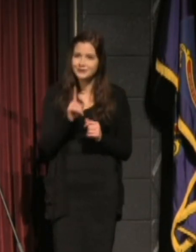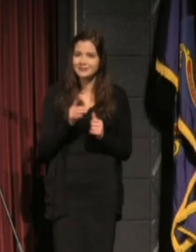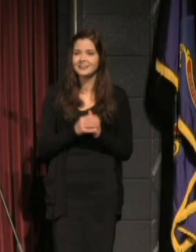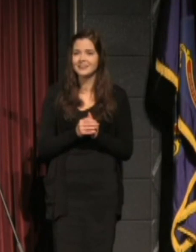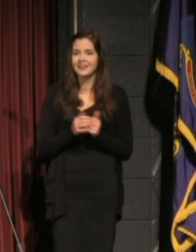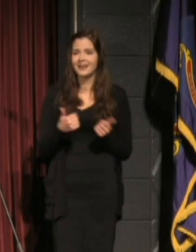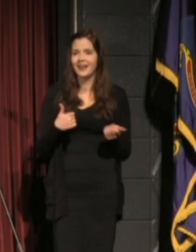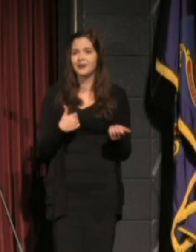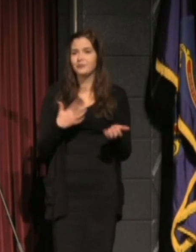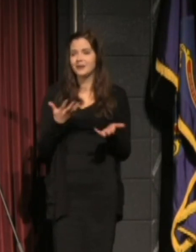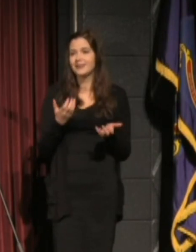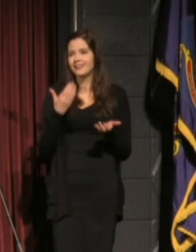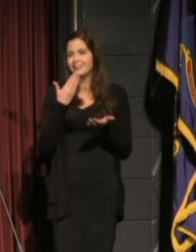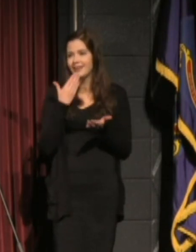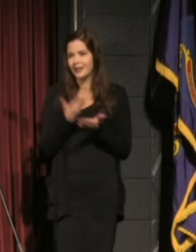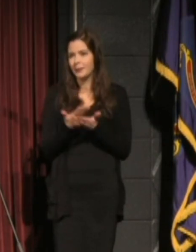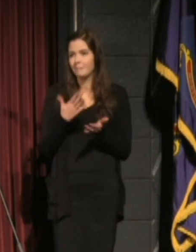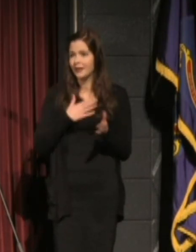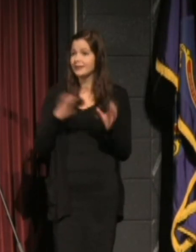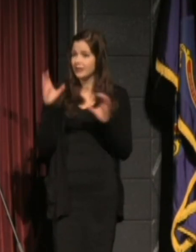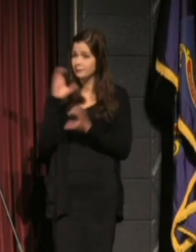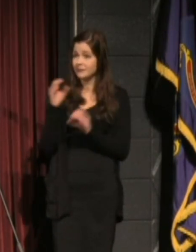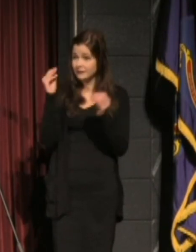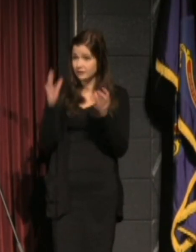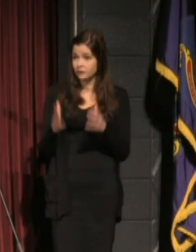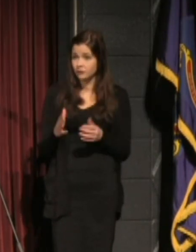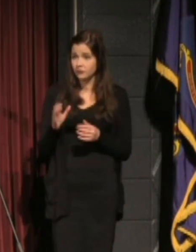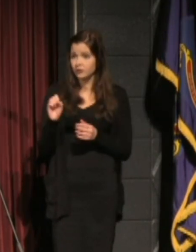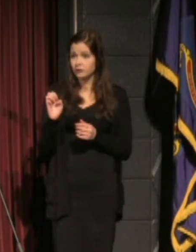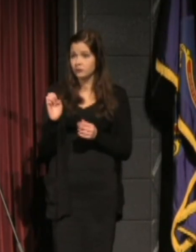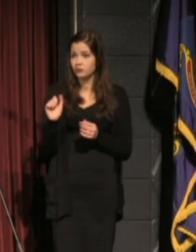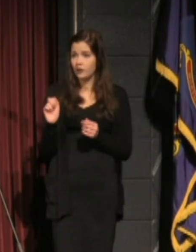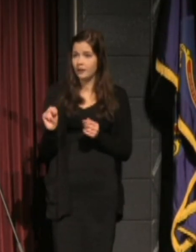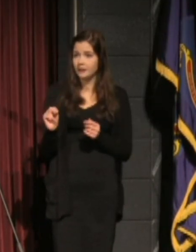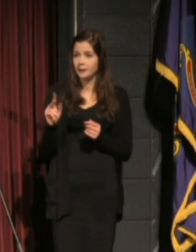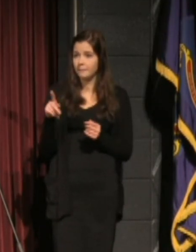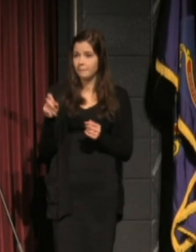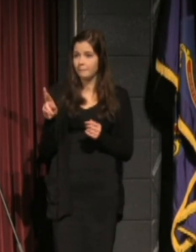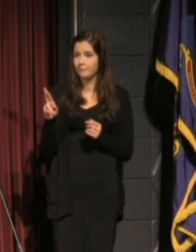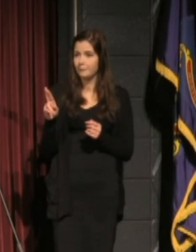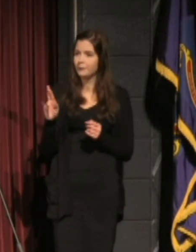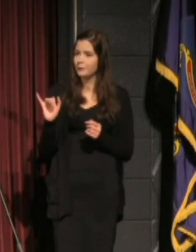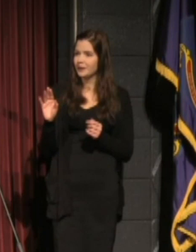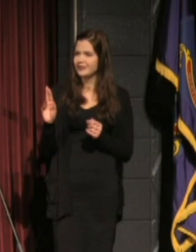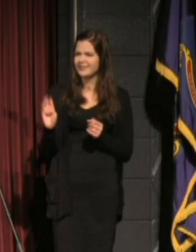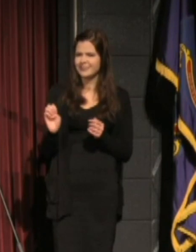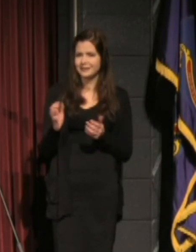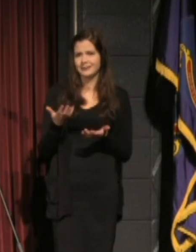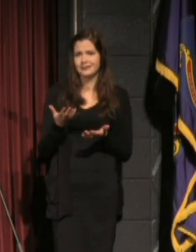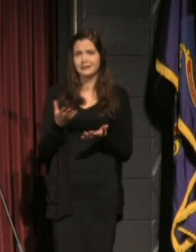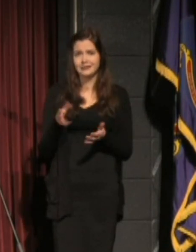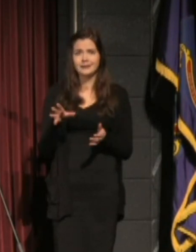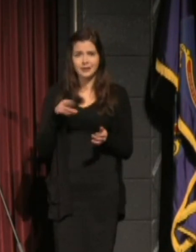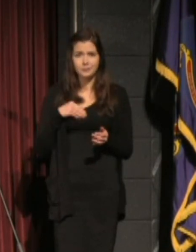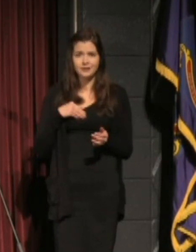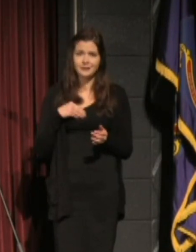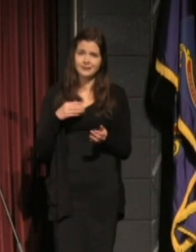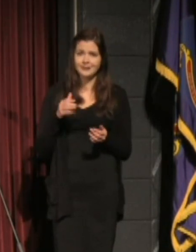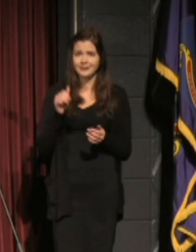I really wanted to thank my chemistry teacher, Sean Prince, for putting up with all the ag kids, especially during 8 a.m.